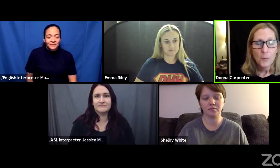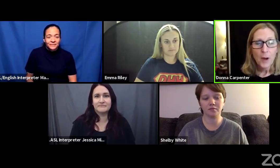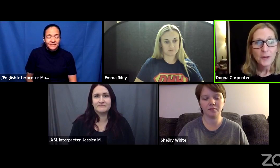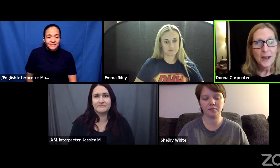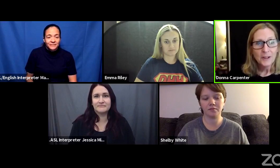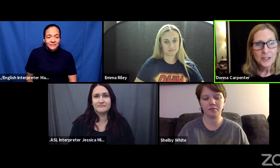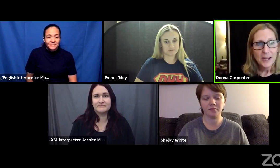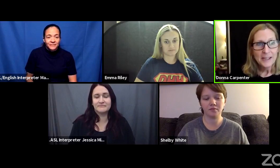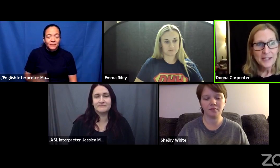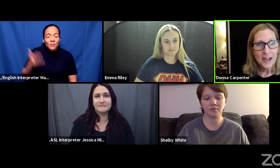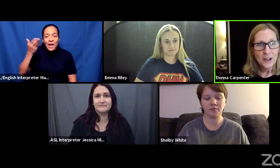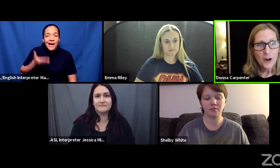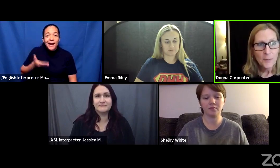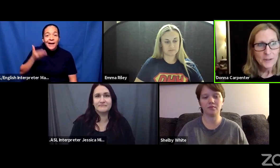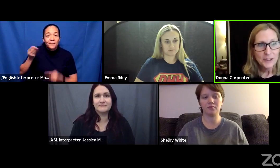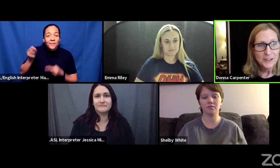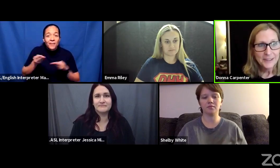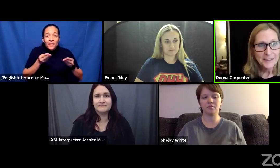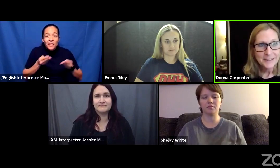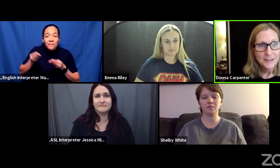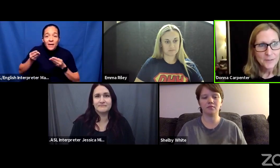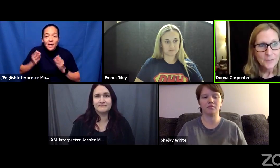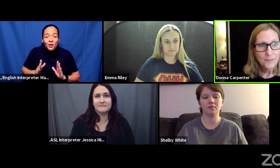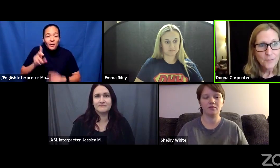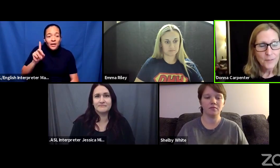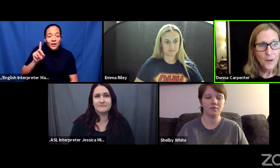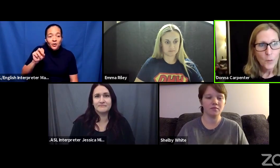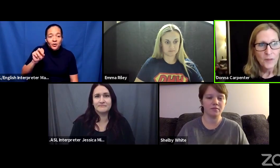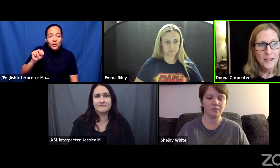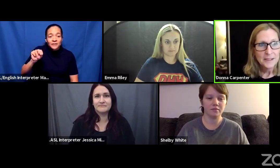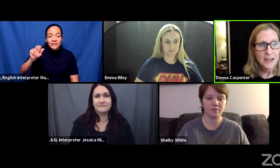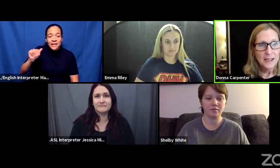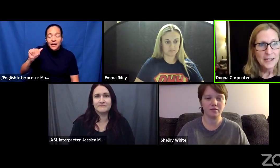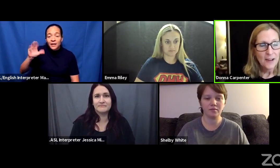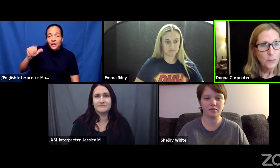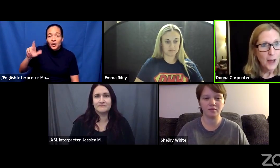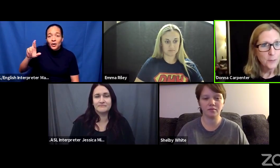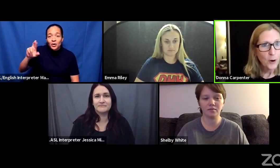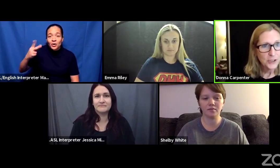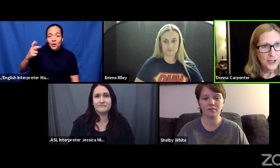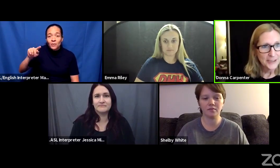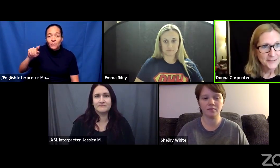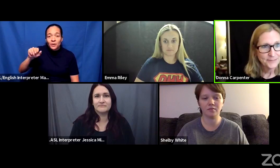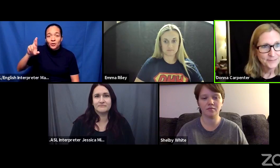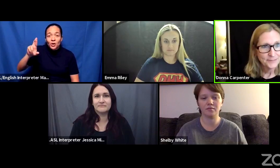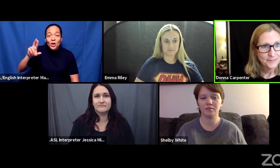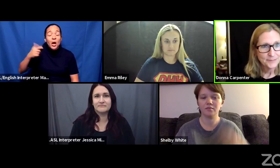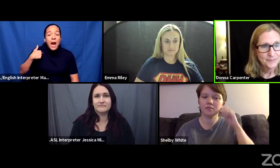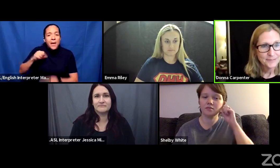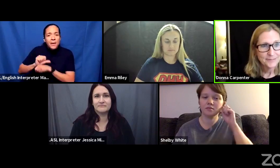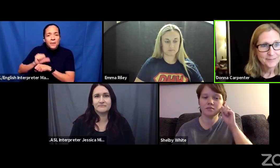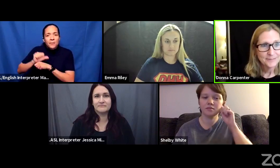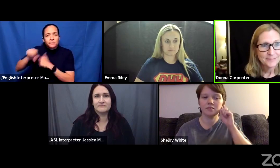I'm your moderator tonight, Donna Carpenter, with the Kentucky Deafblind Project.